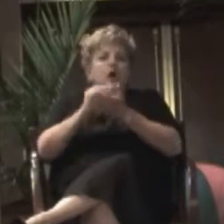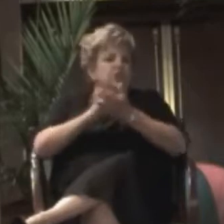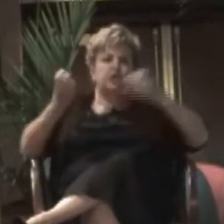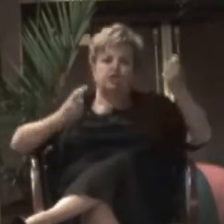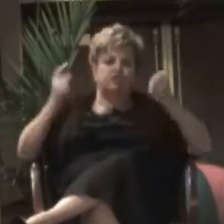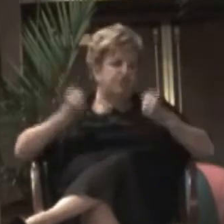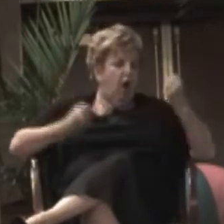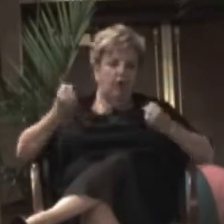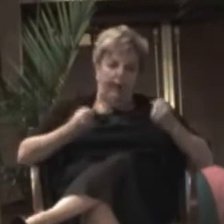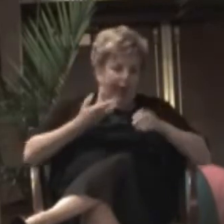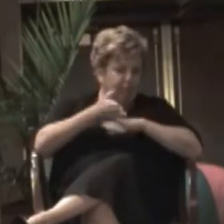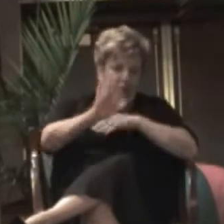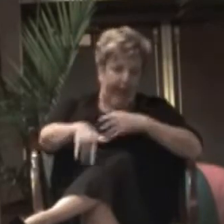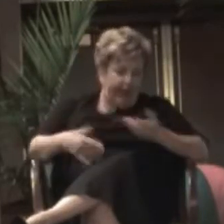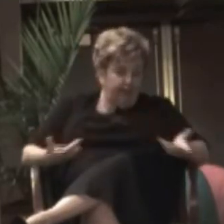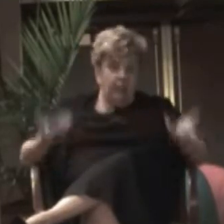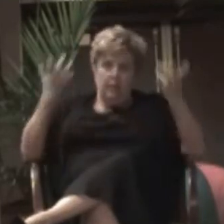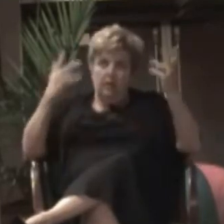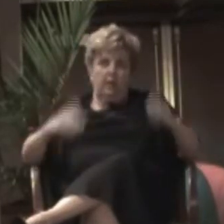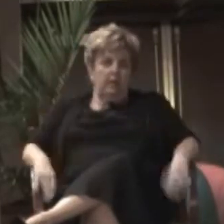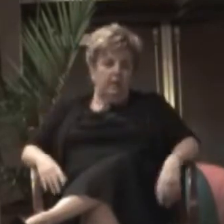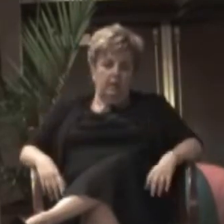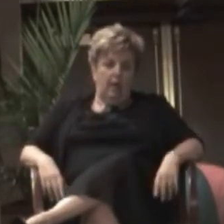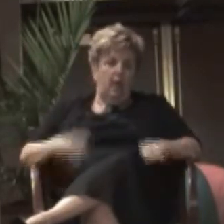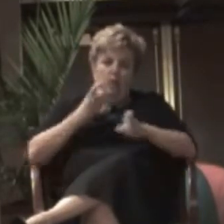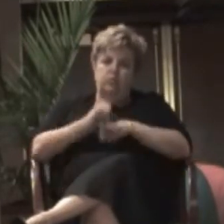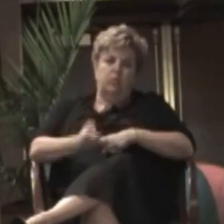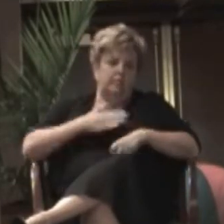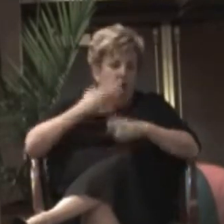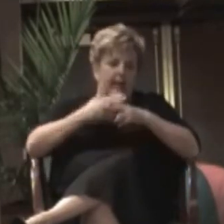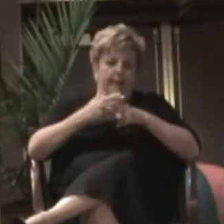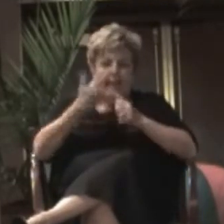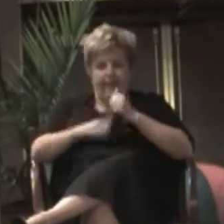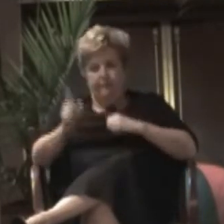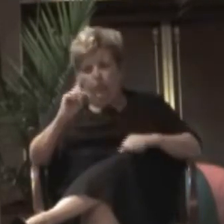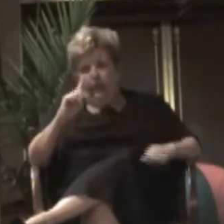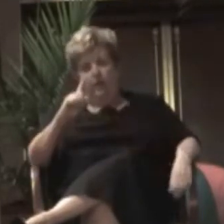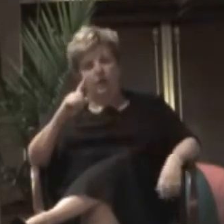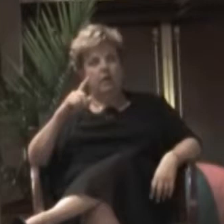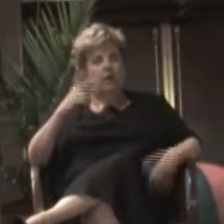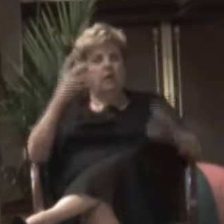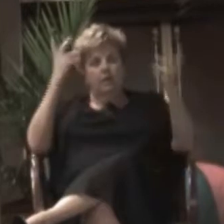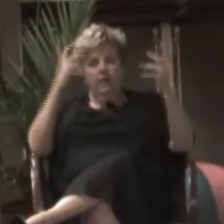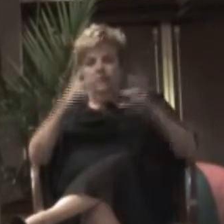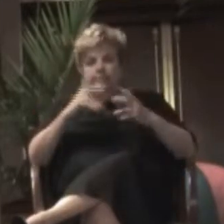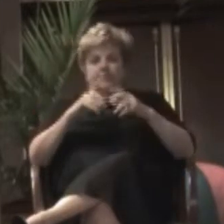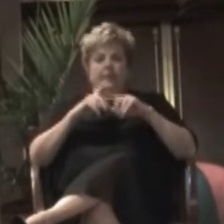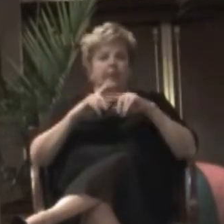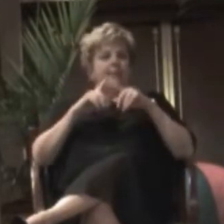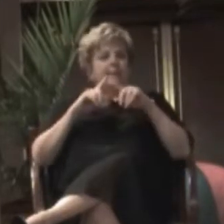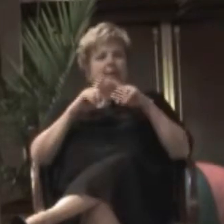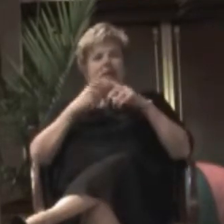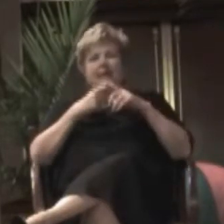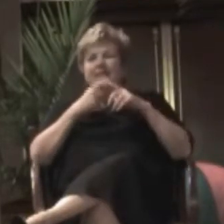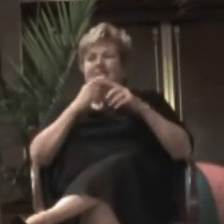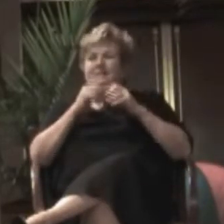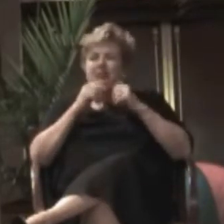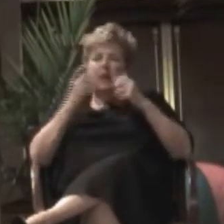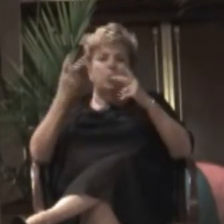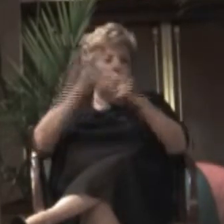And then it just sort of ran the course. And started gravitating even further down, just going to day